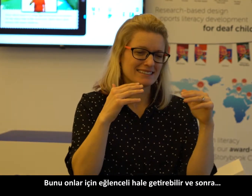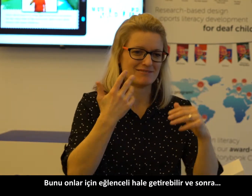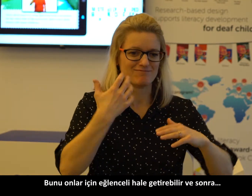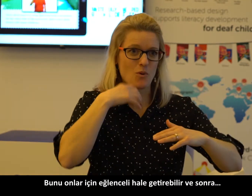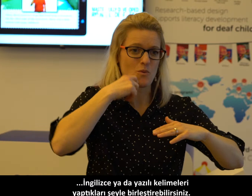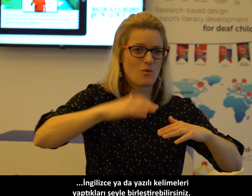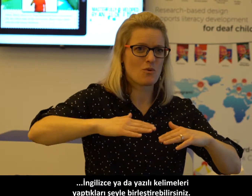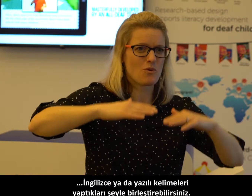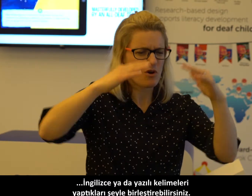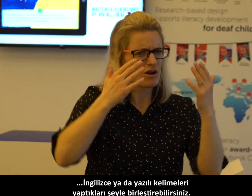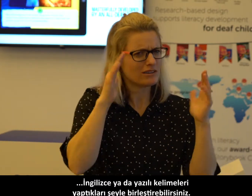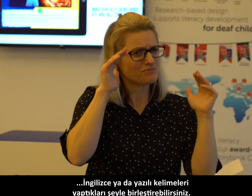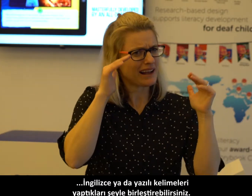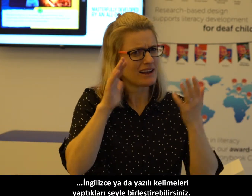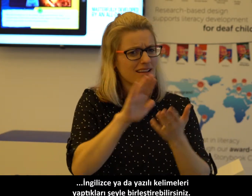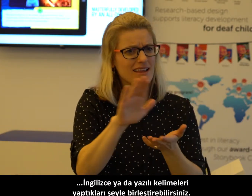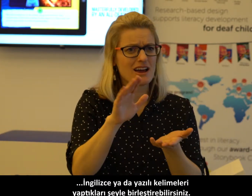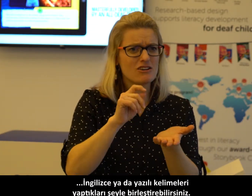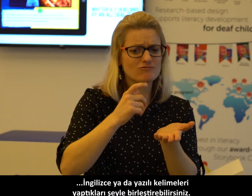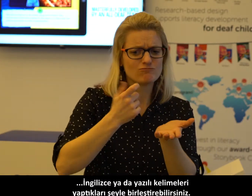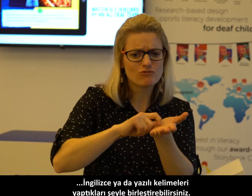and then add the English or the written words along with what they're doing.